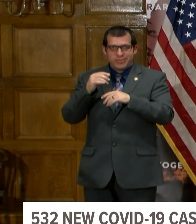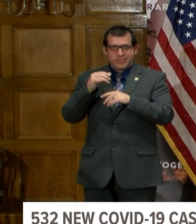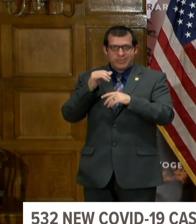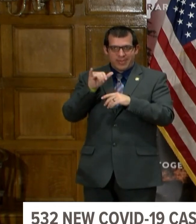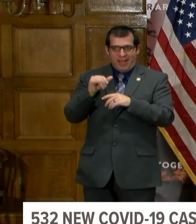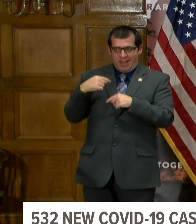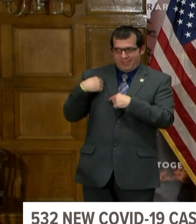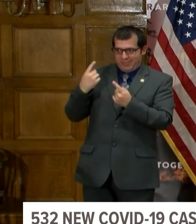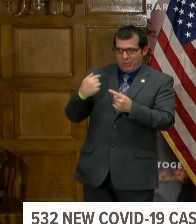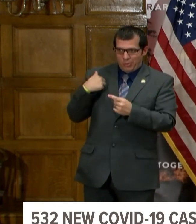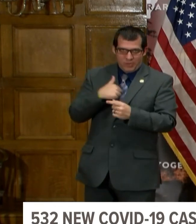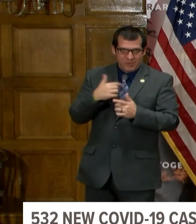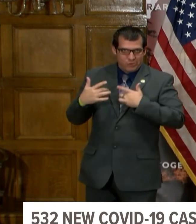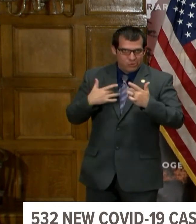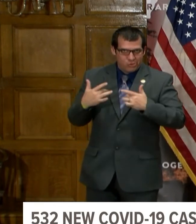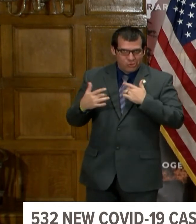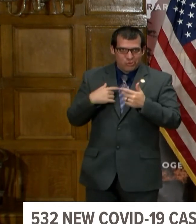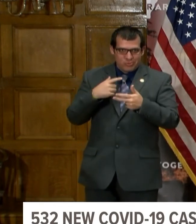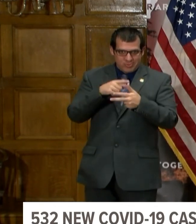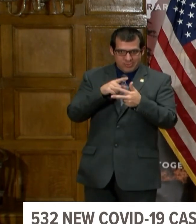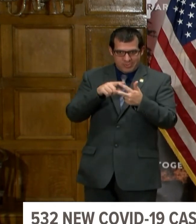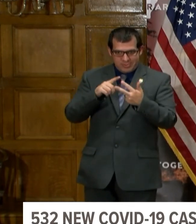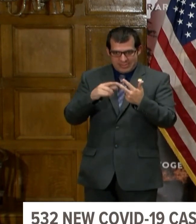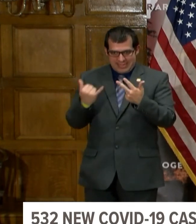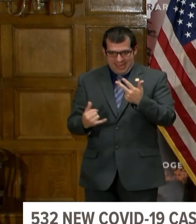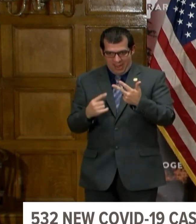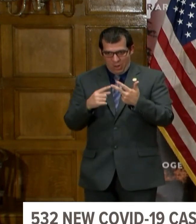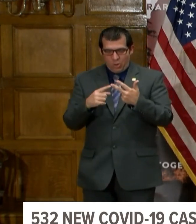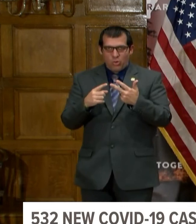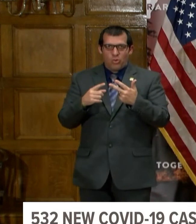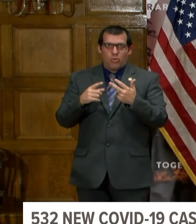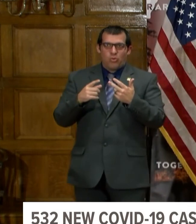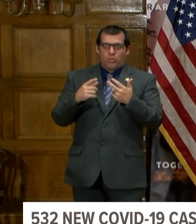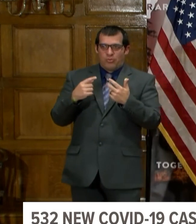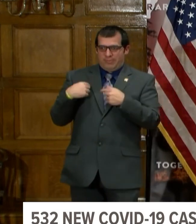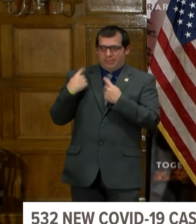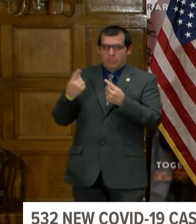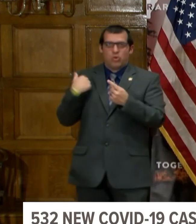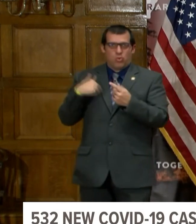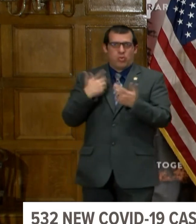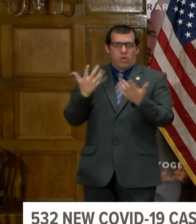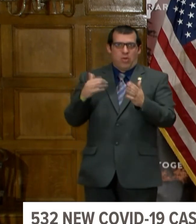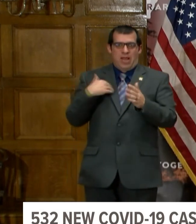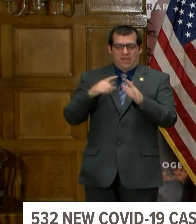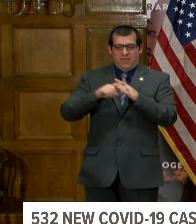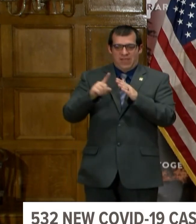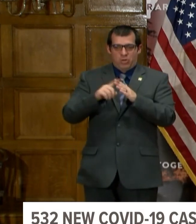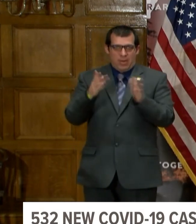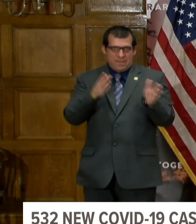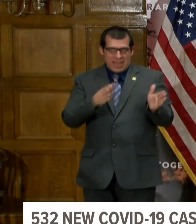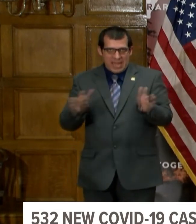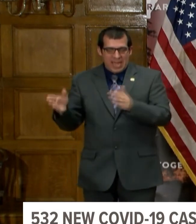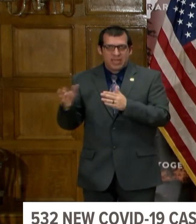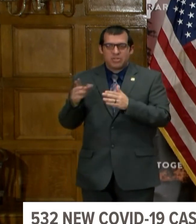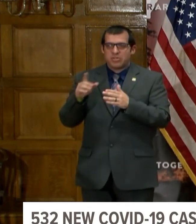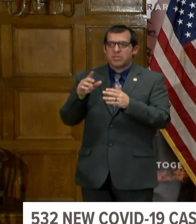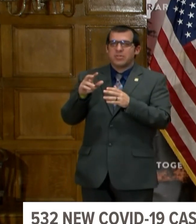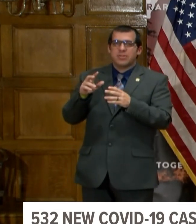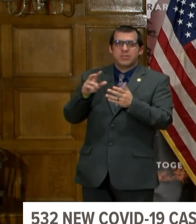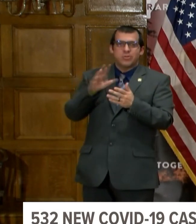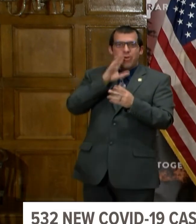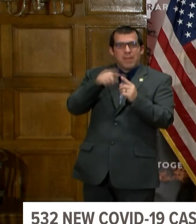about, and we've have evacuation plans in place in terms of